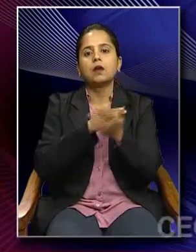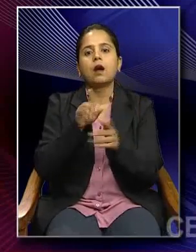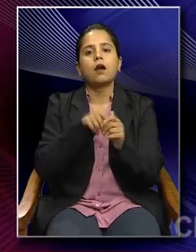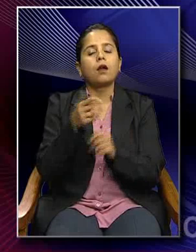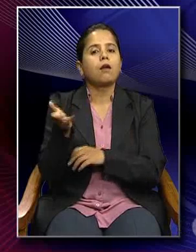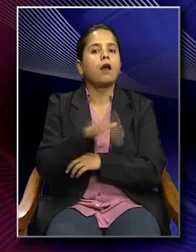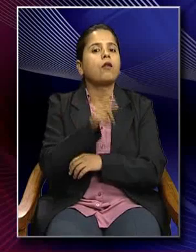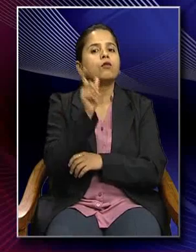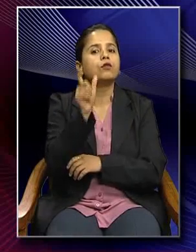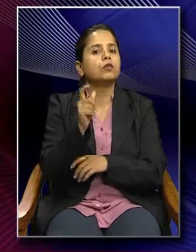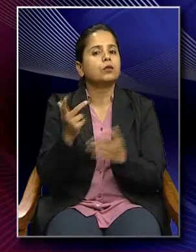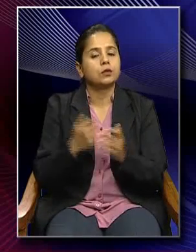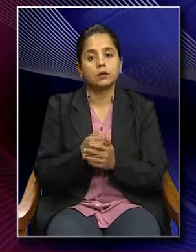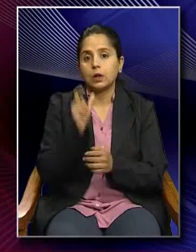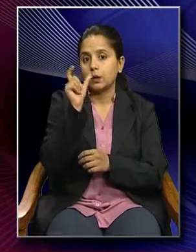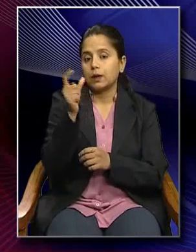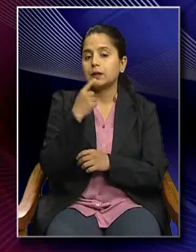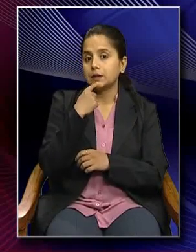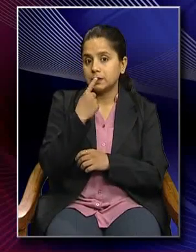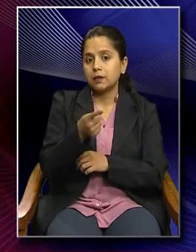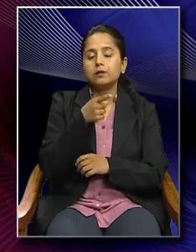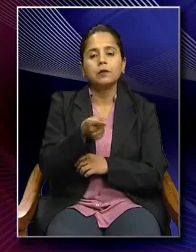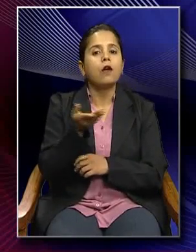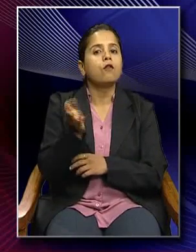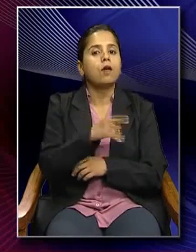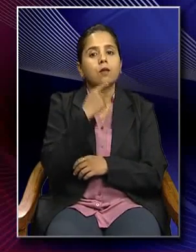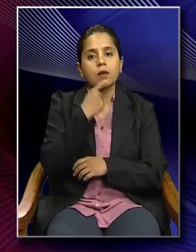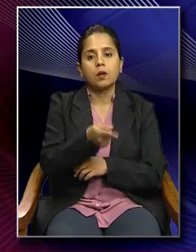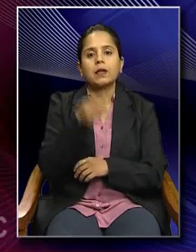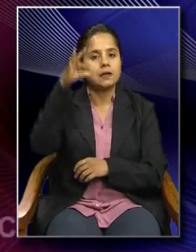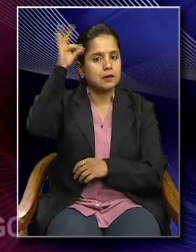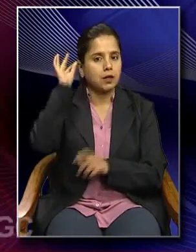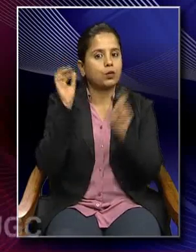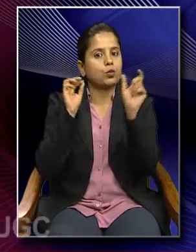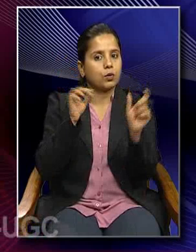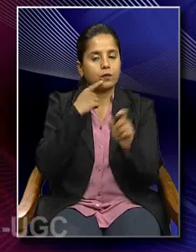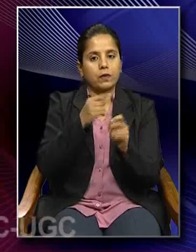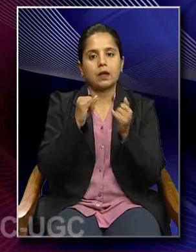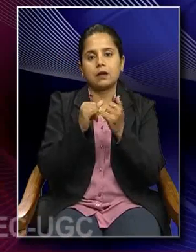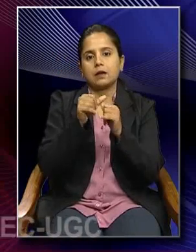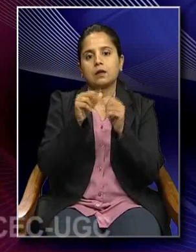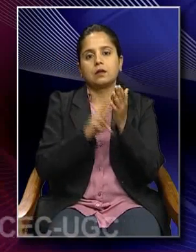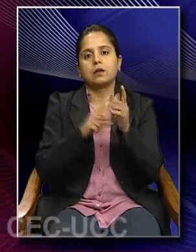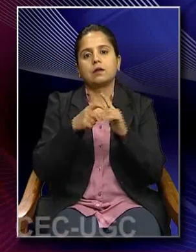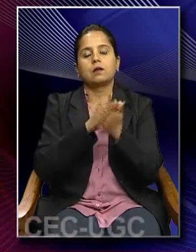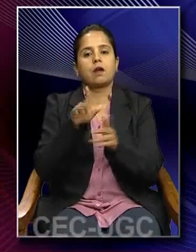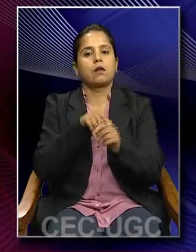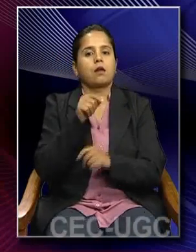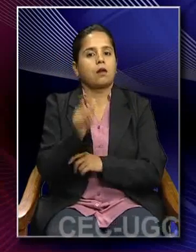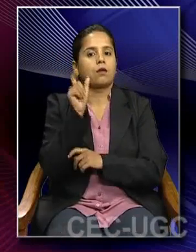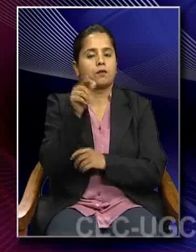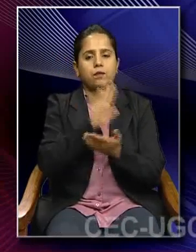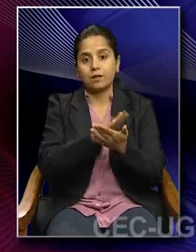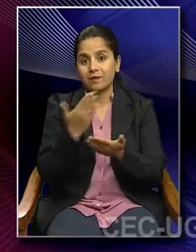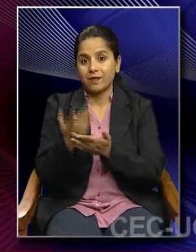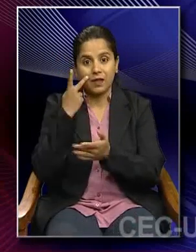and we saw that the term Sankhya comes from the Sanskrit terms Sankhya, which is